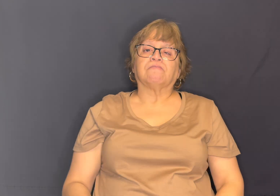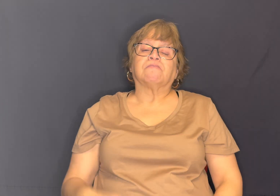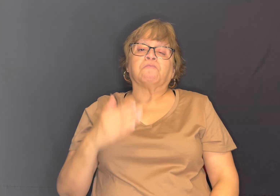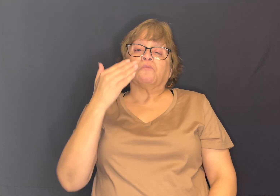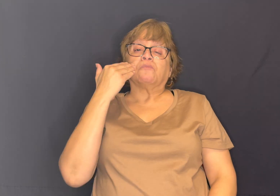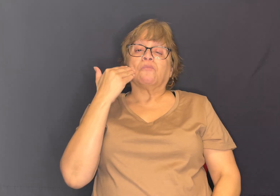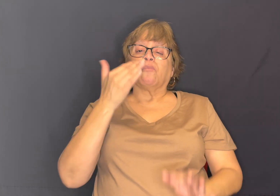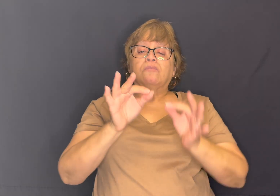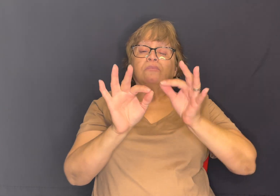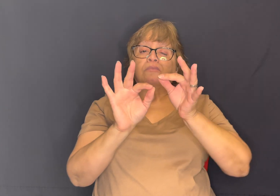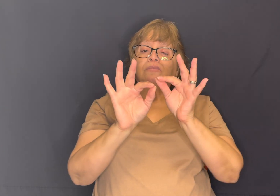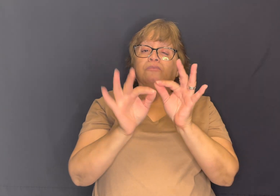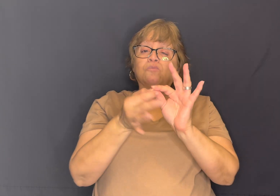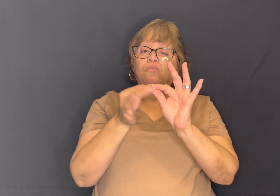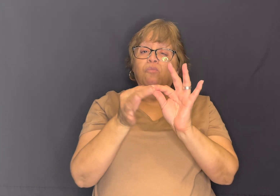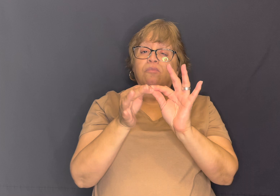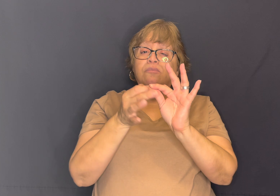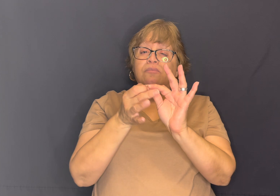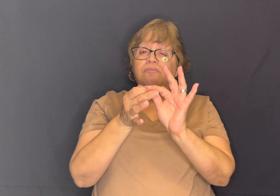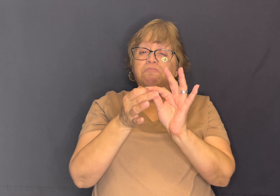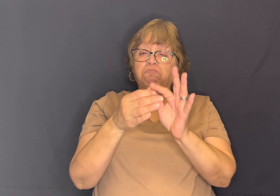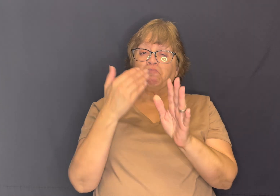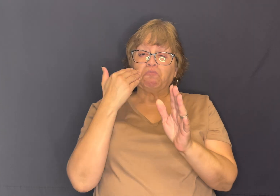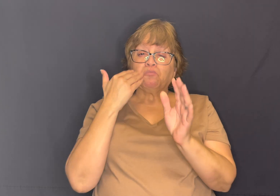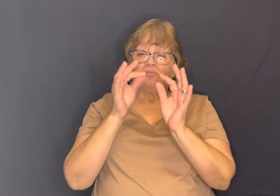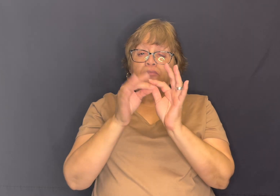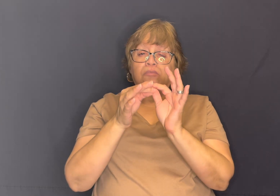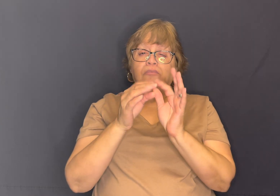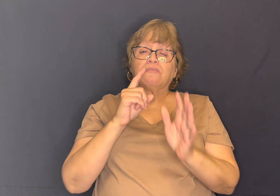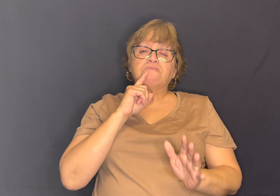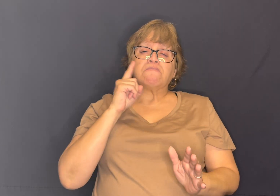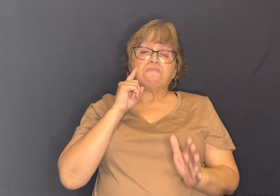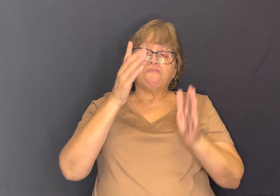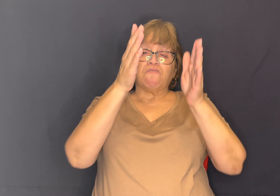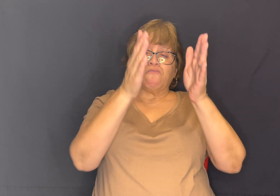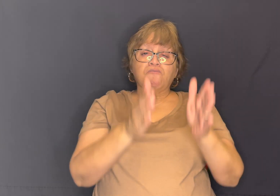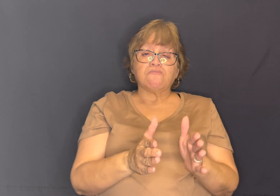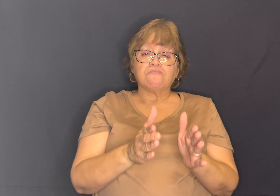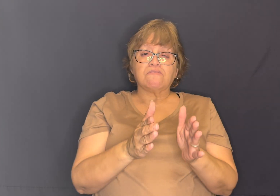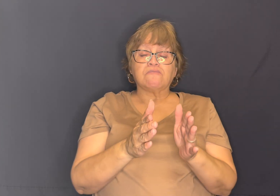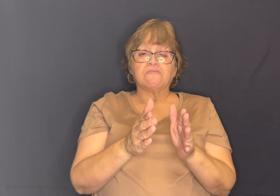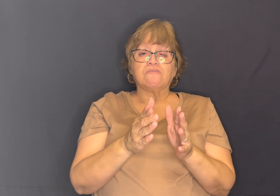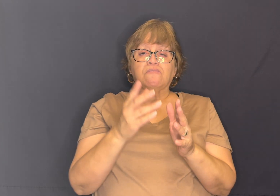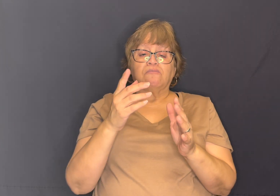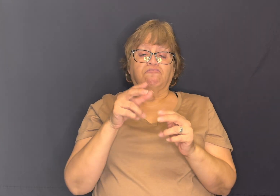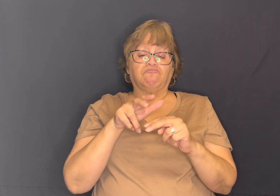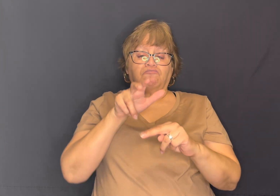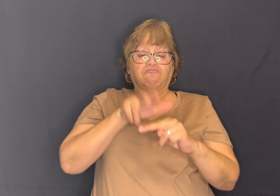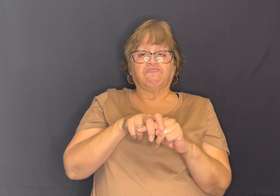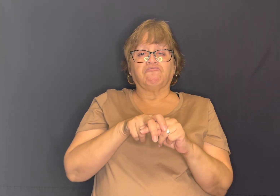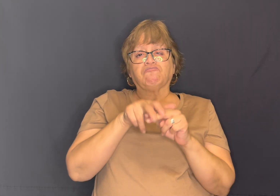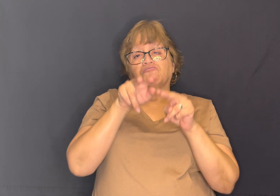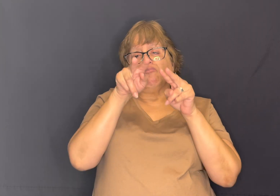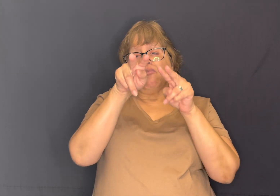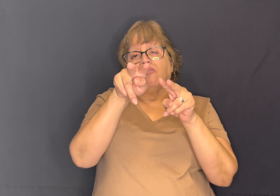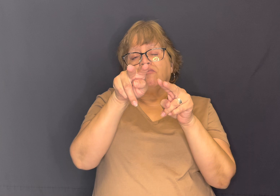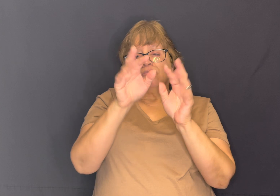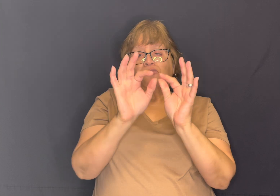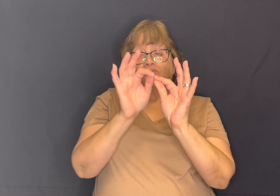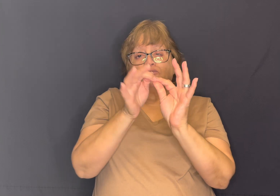Hold on a second. We're going to do a little side note. If you ever have an interpreter that's interpreting for a deaf person,